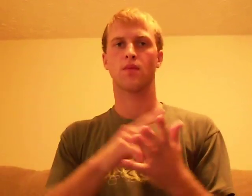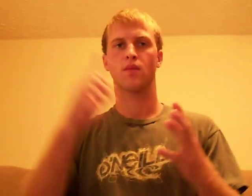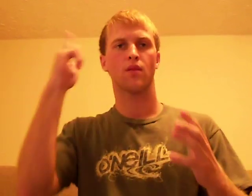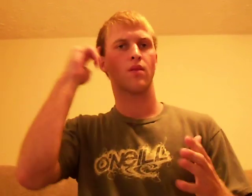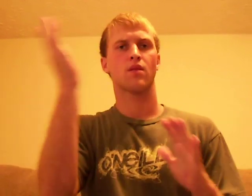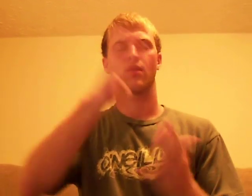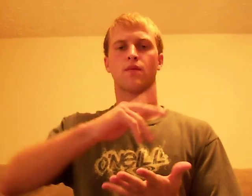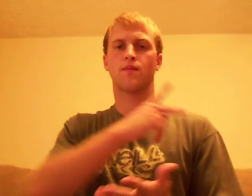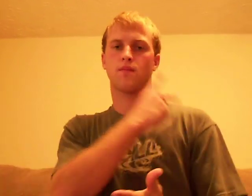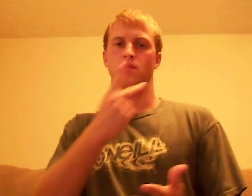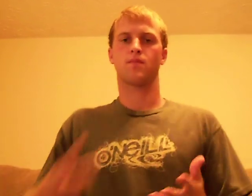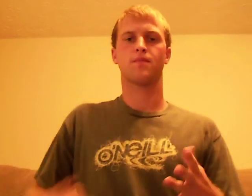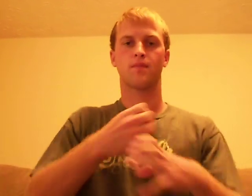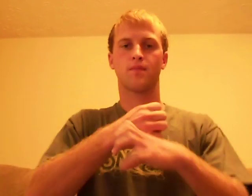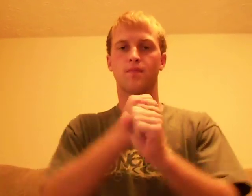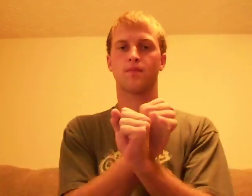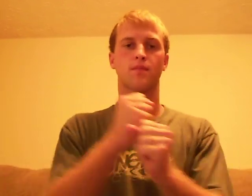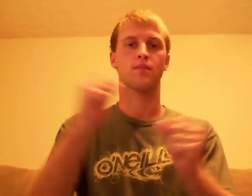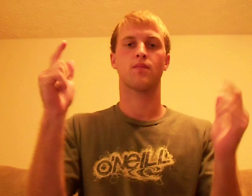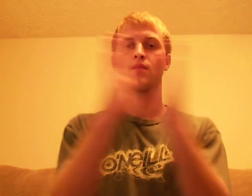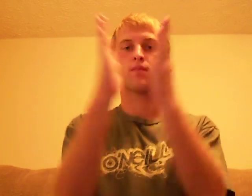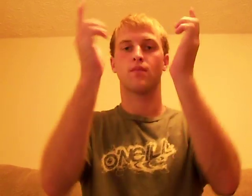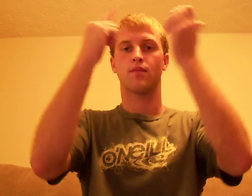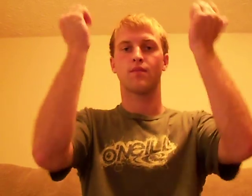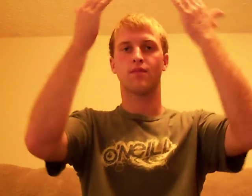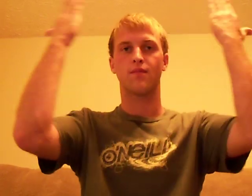baffled king composing